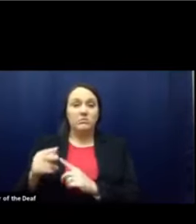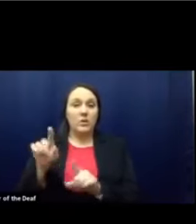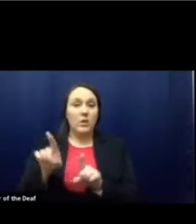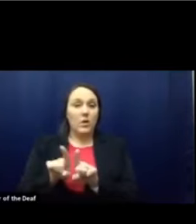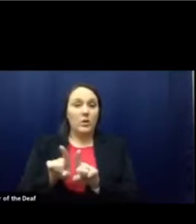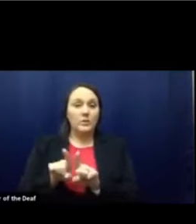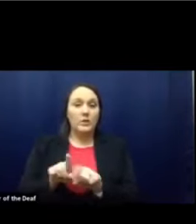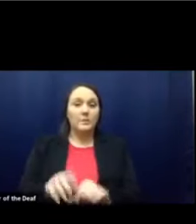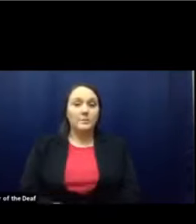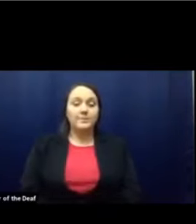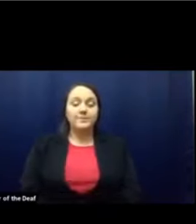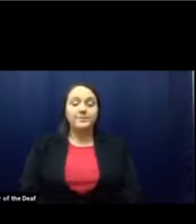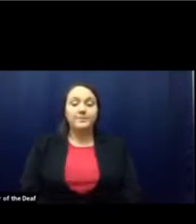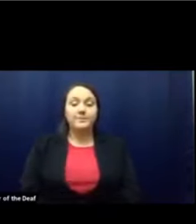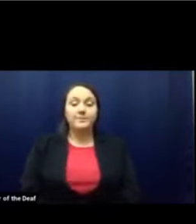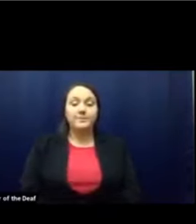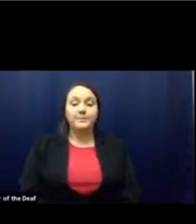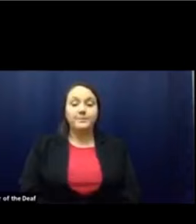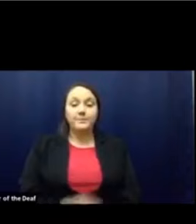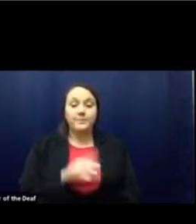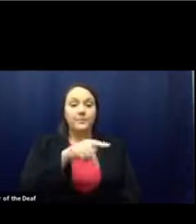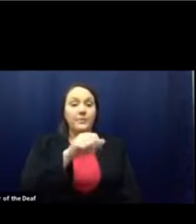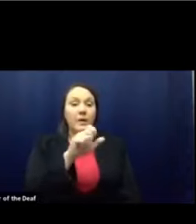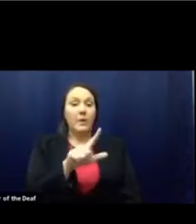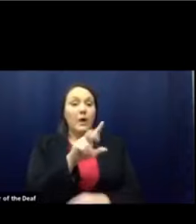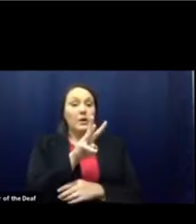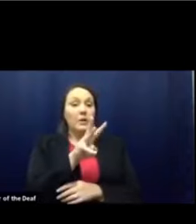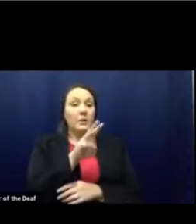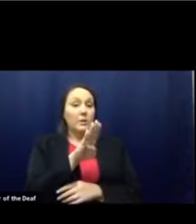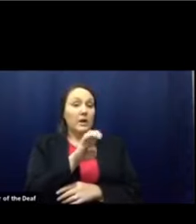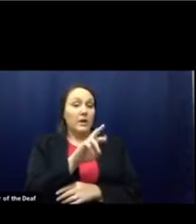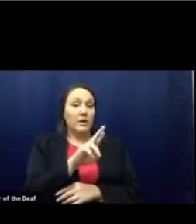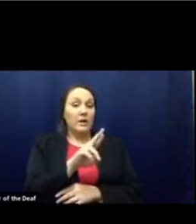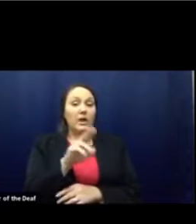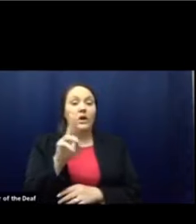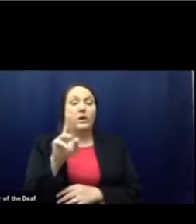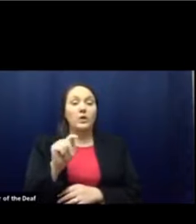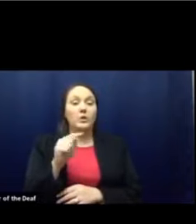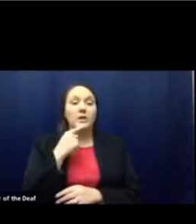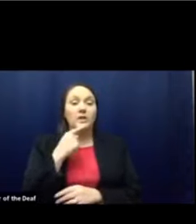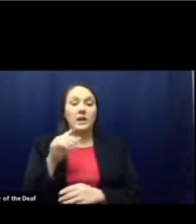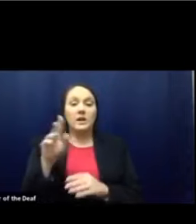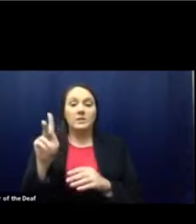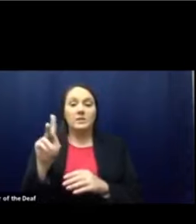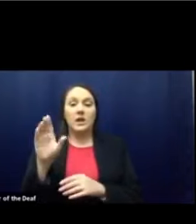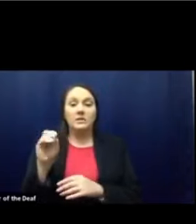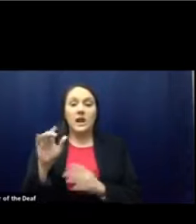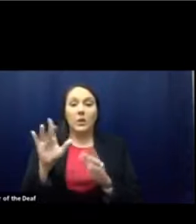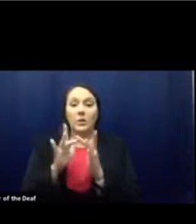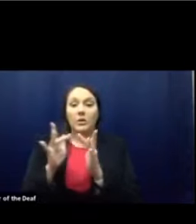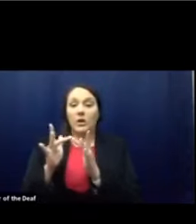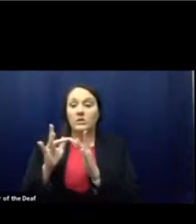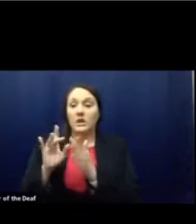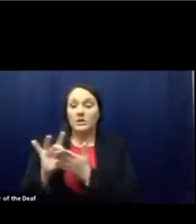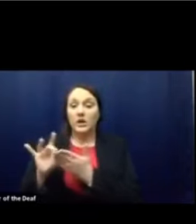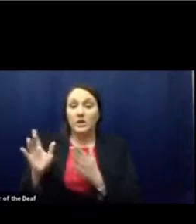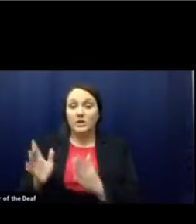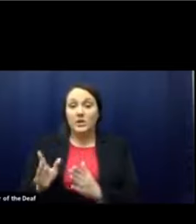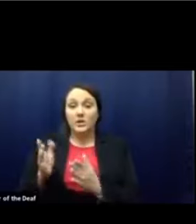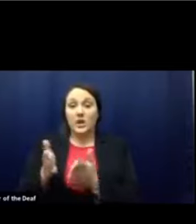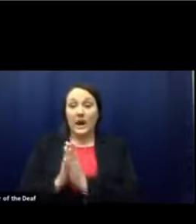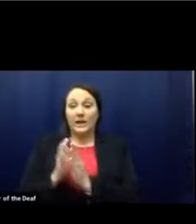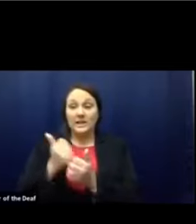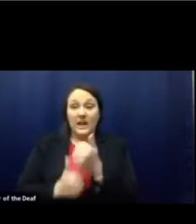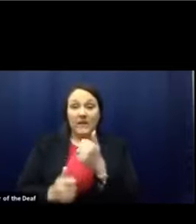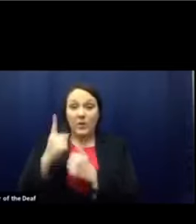the activities that happen. From Paul with WBIR, UT says Knox County contact tracers are asking everyone if they belong